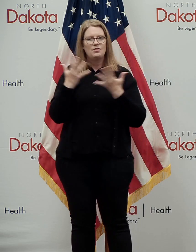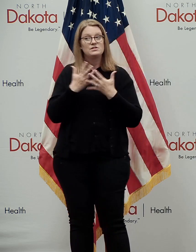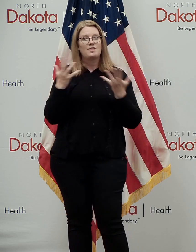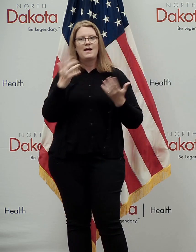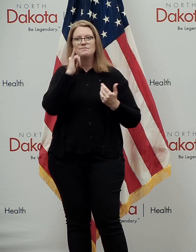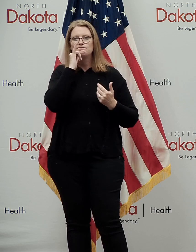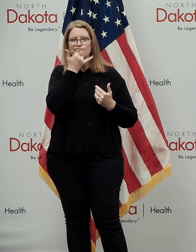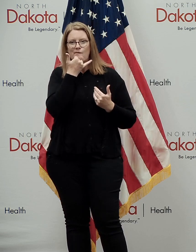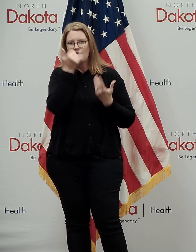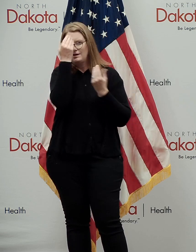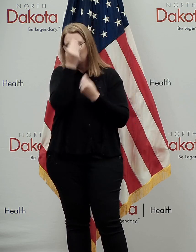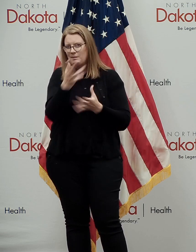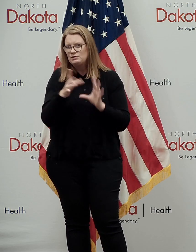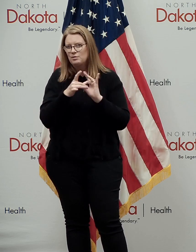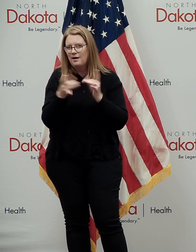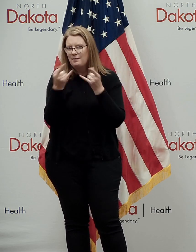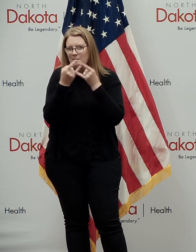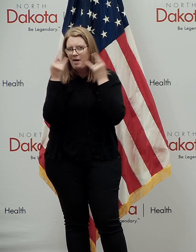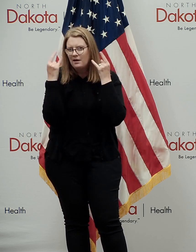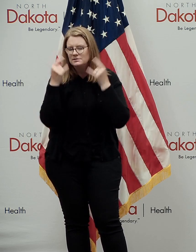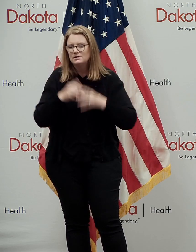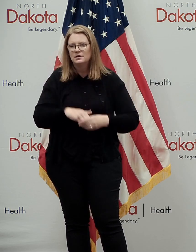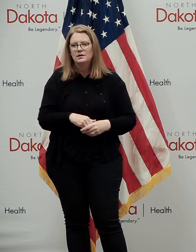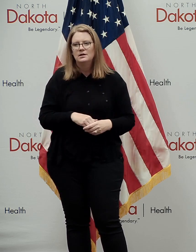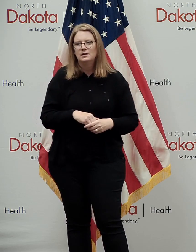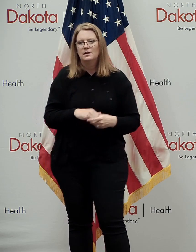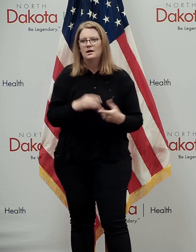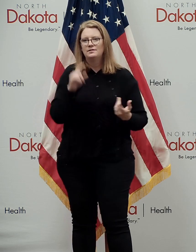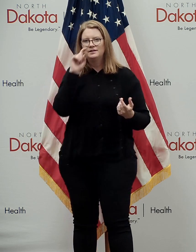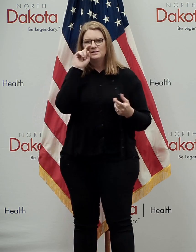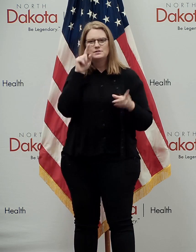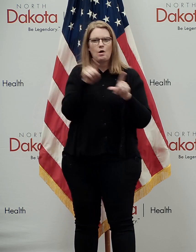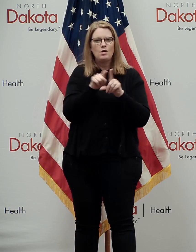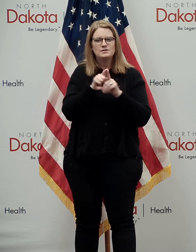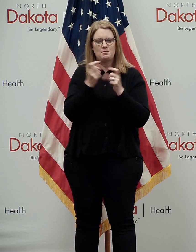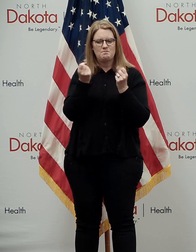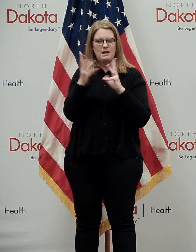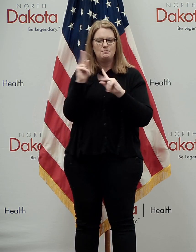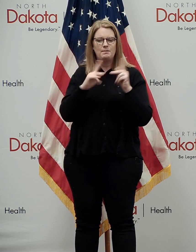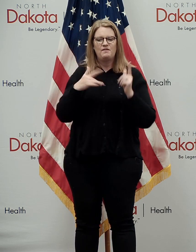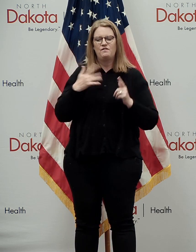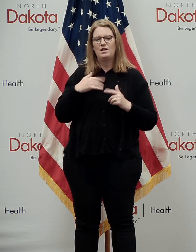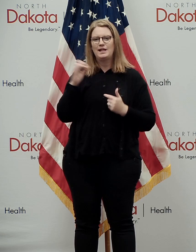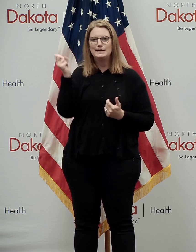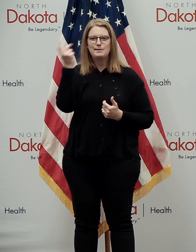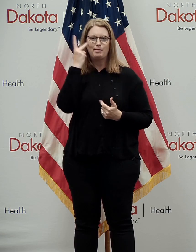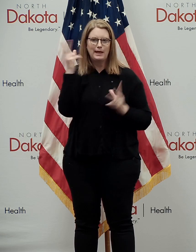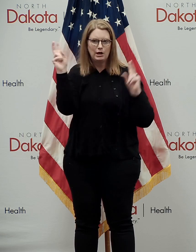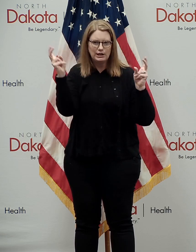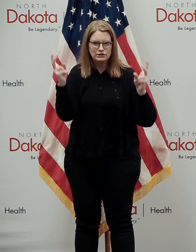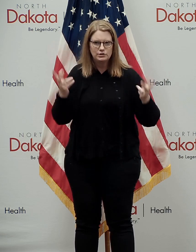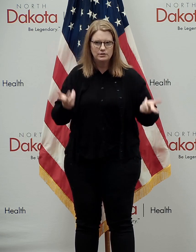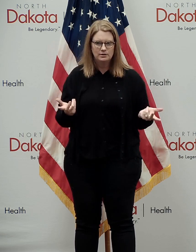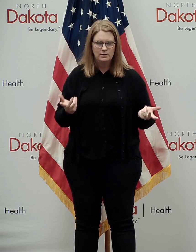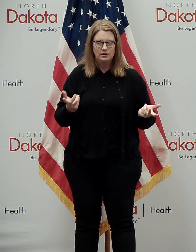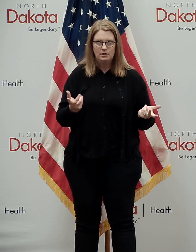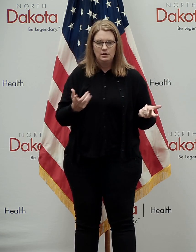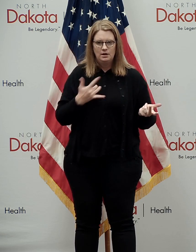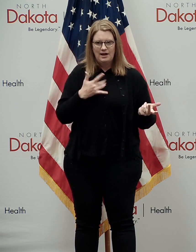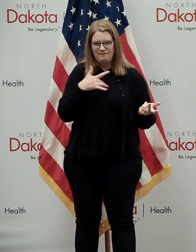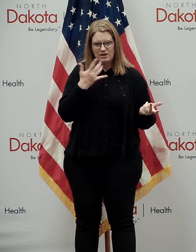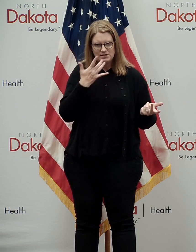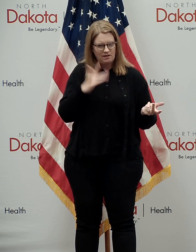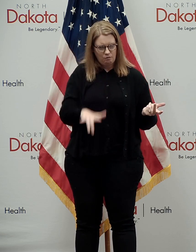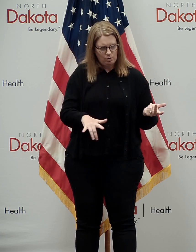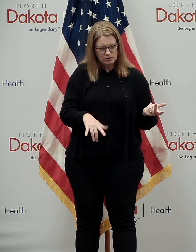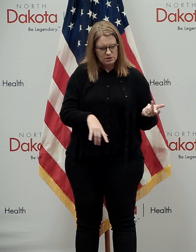were, and we know all along there's been kind of a politicization of the mask wearing issue, which I view as unfortunate. I think